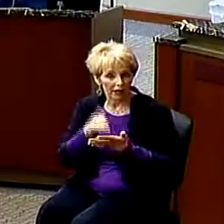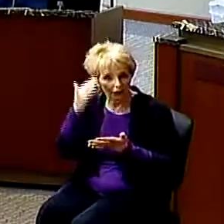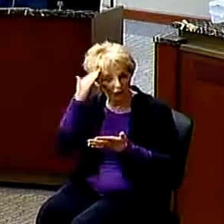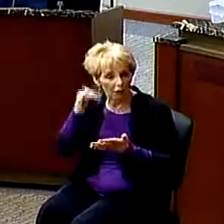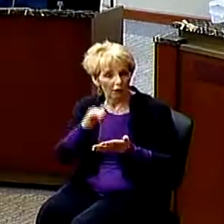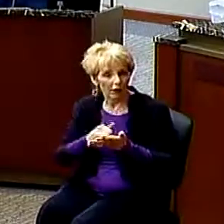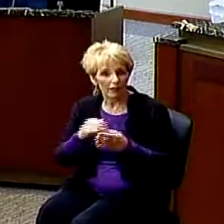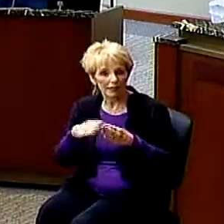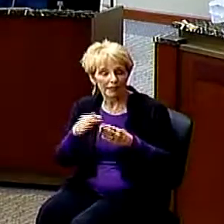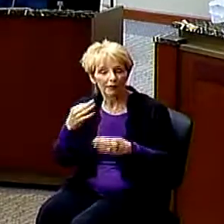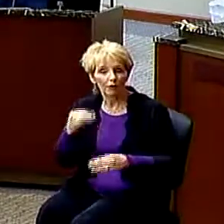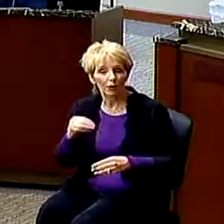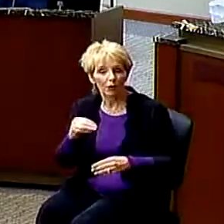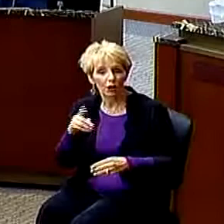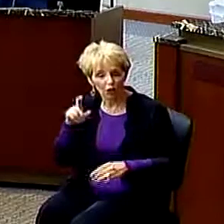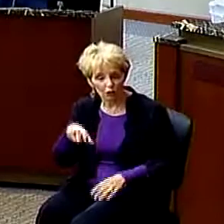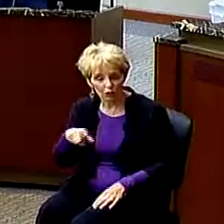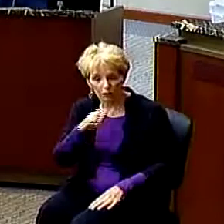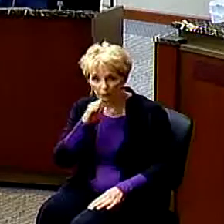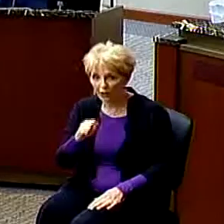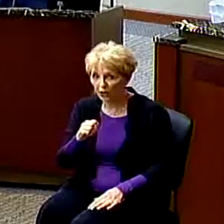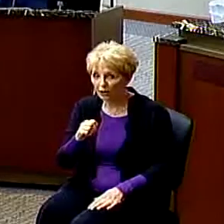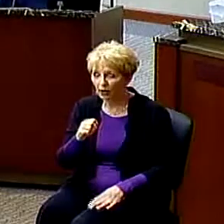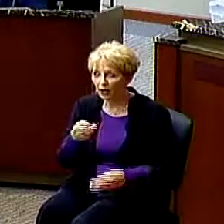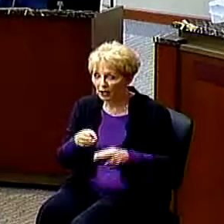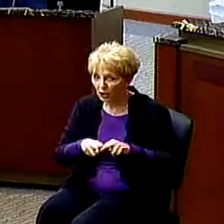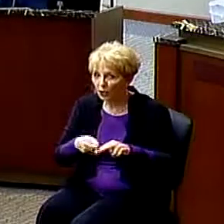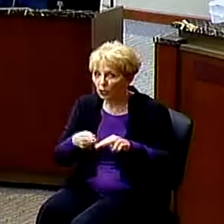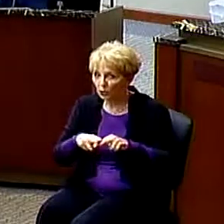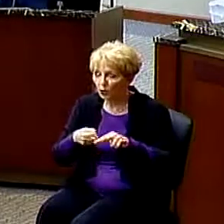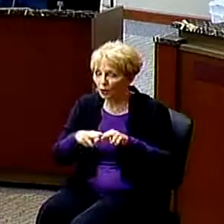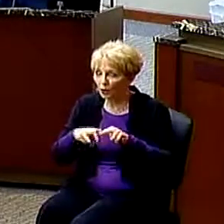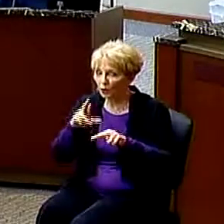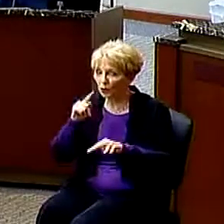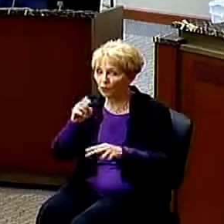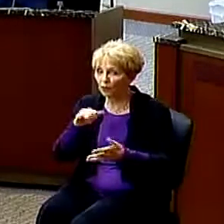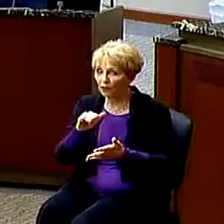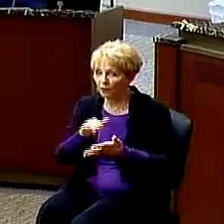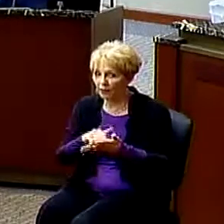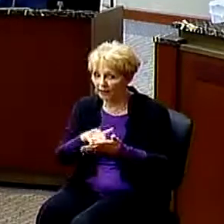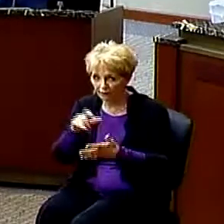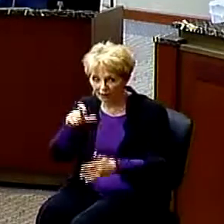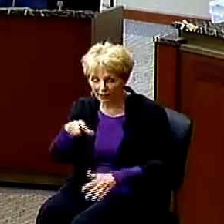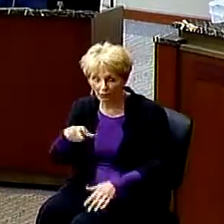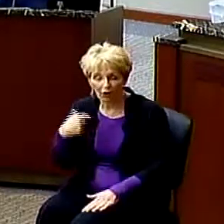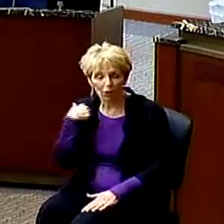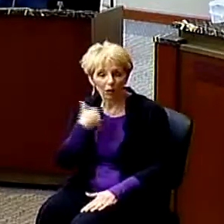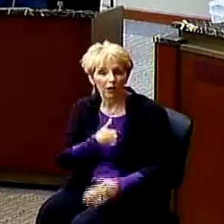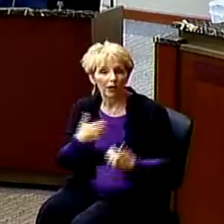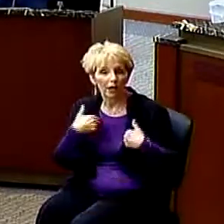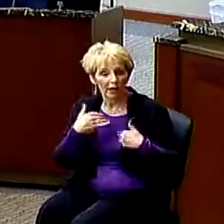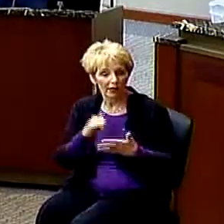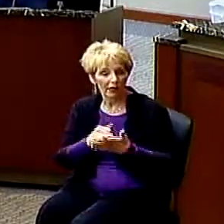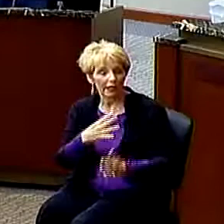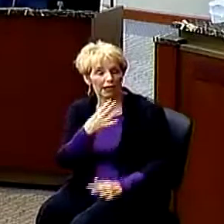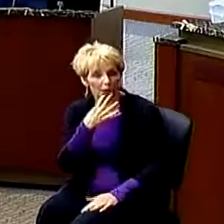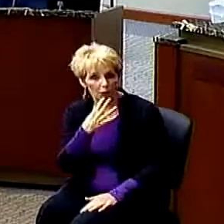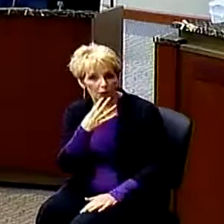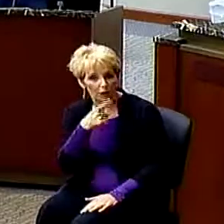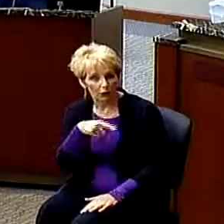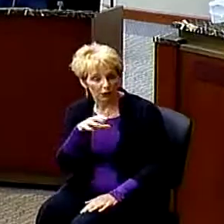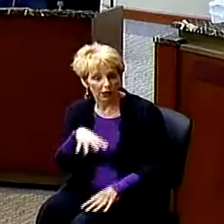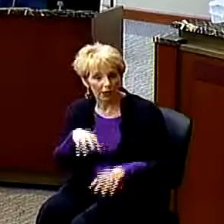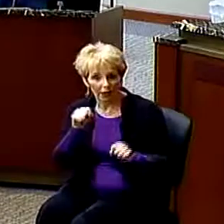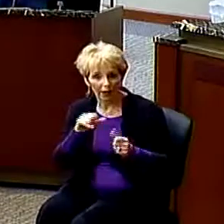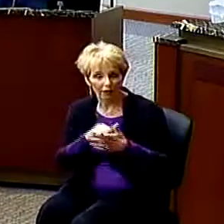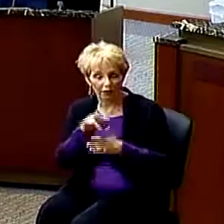that the city of Morganton should have been gradually increasing their rates if that need be. We had this conversation. You could take